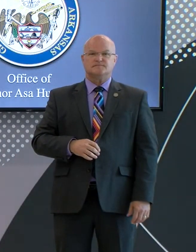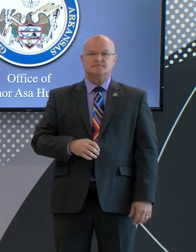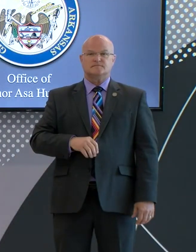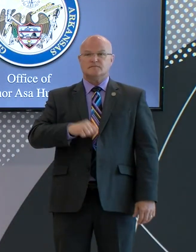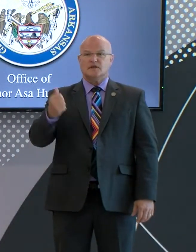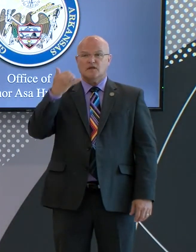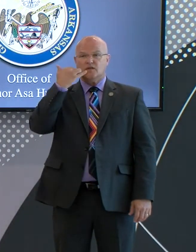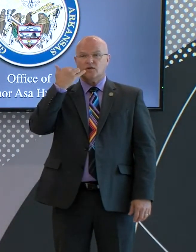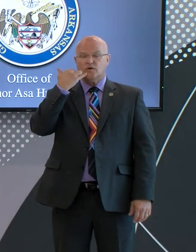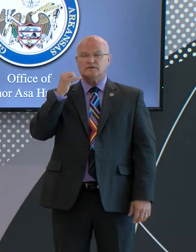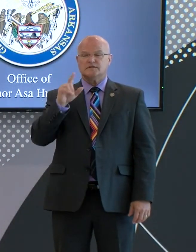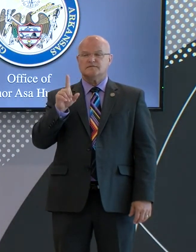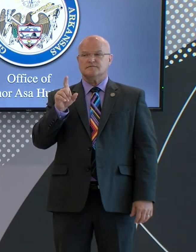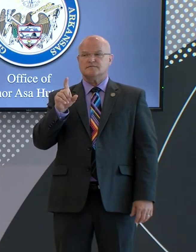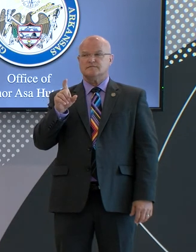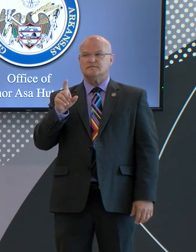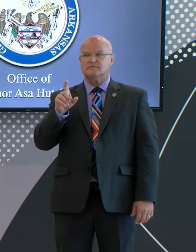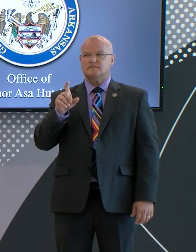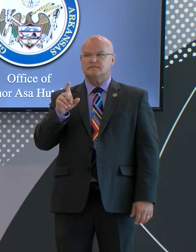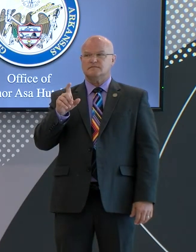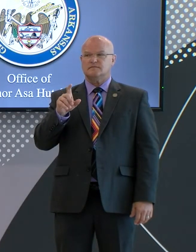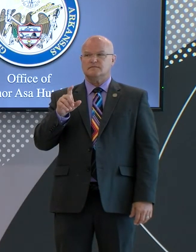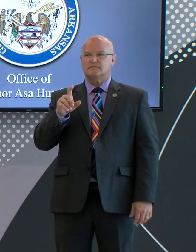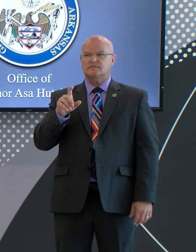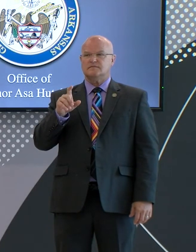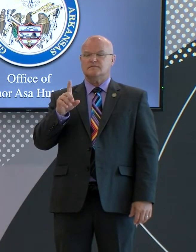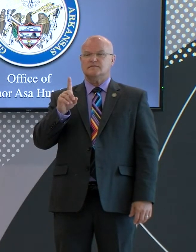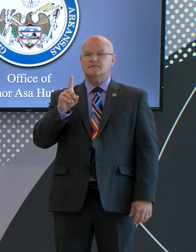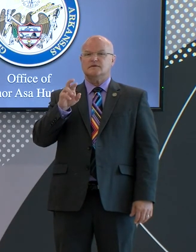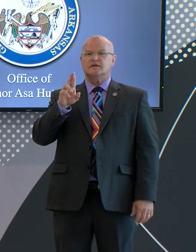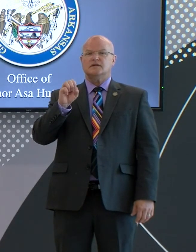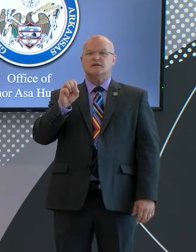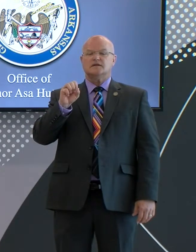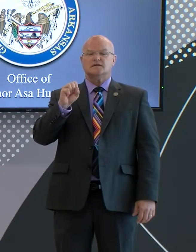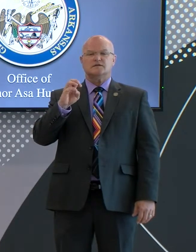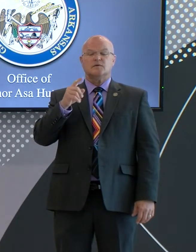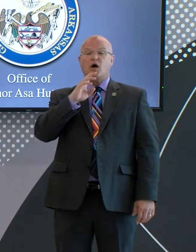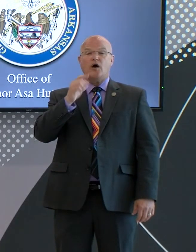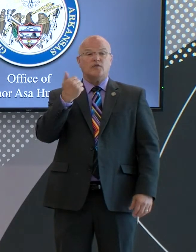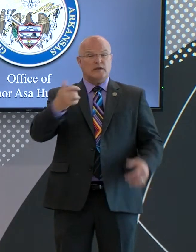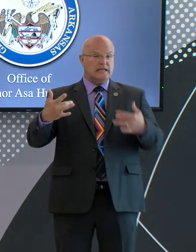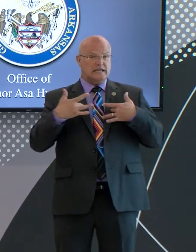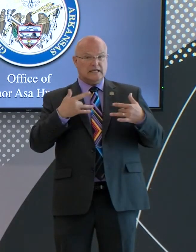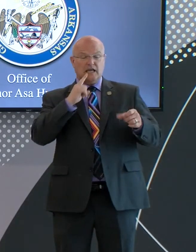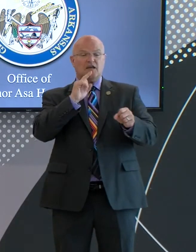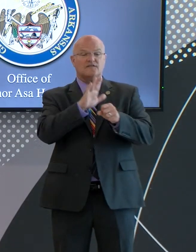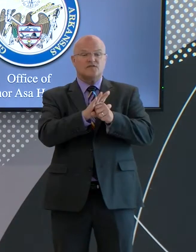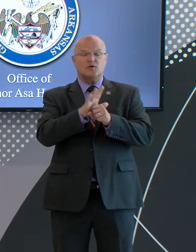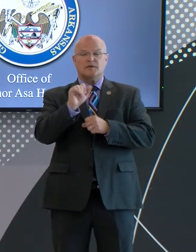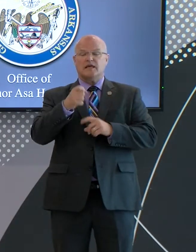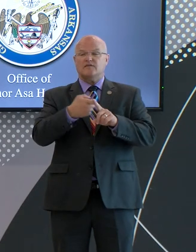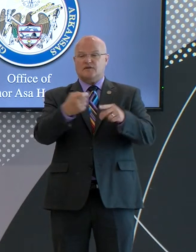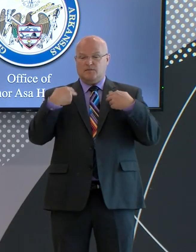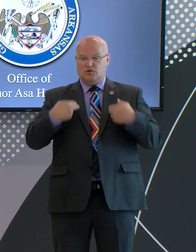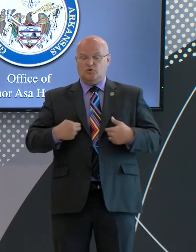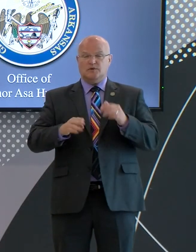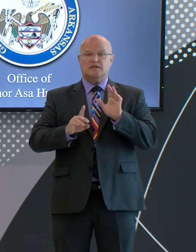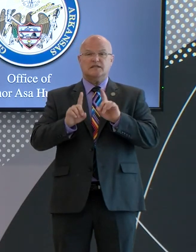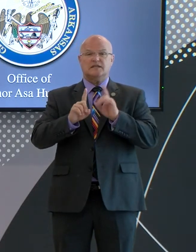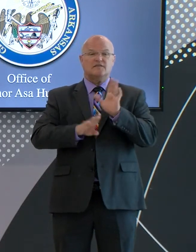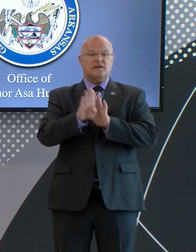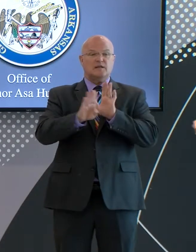Another question? But Dr. Nate Smith, are there any confirmed cases from development